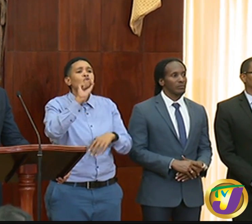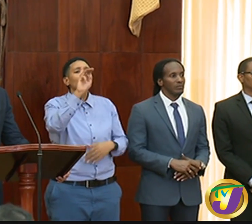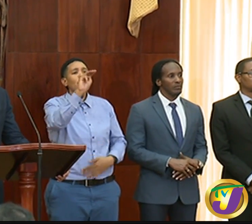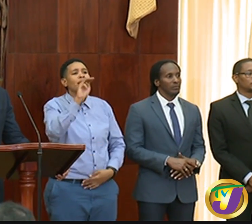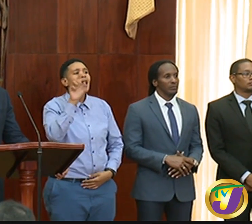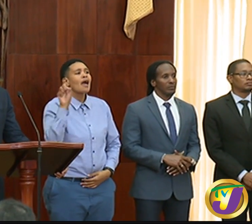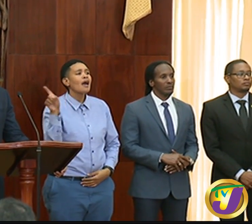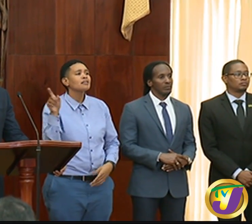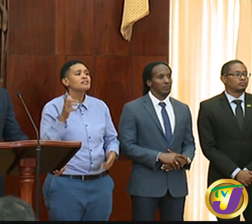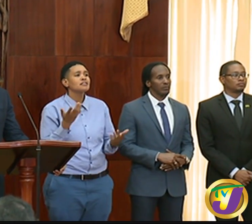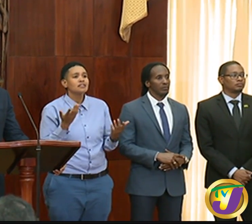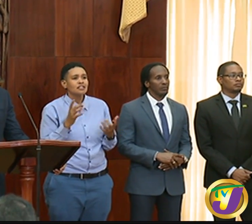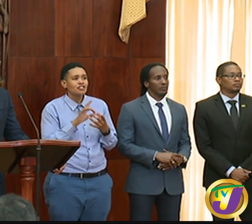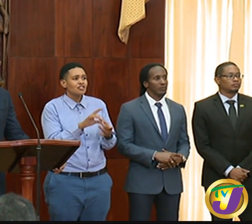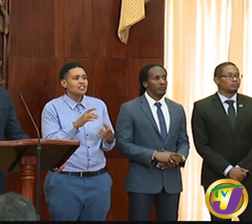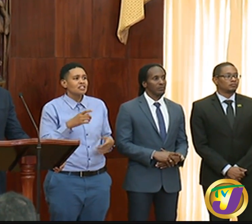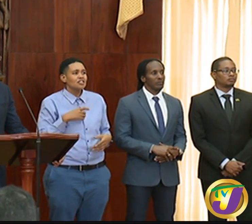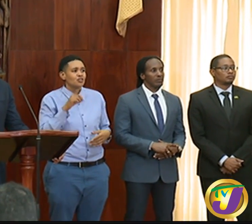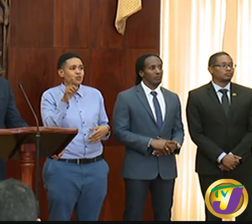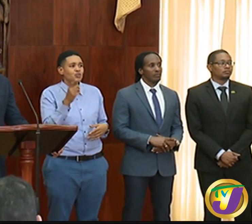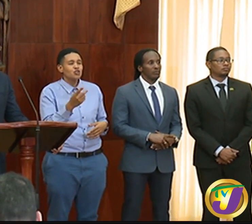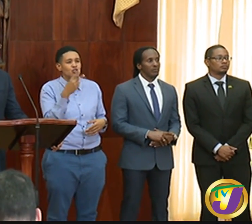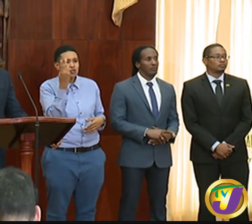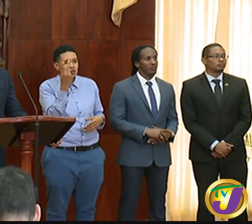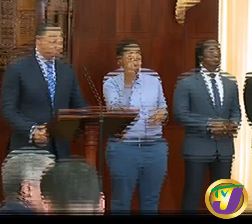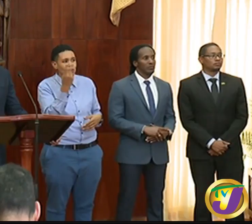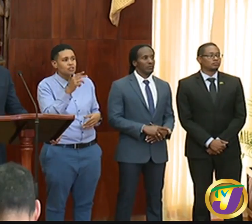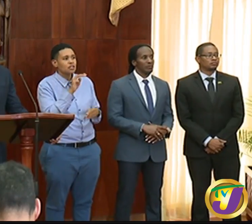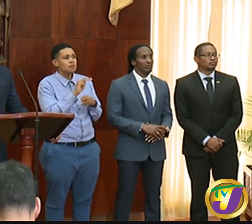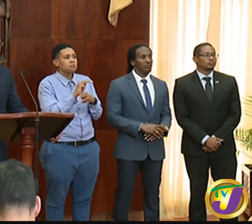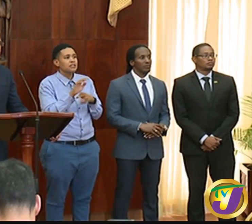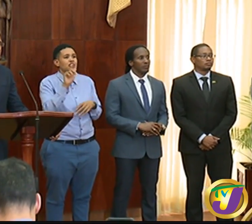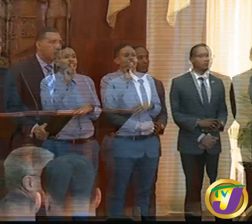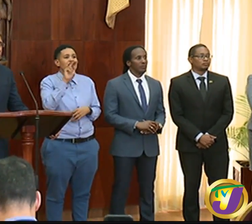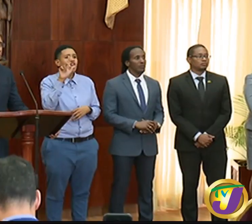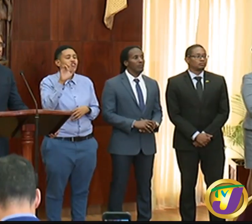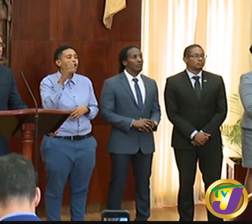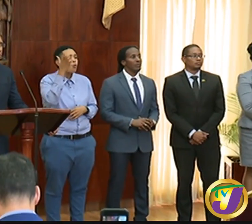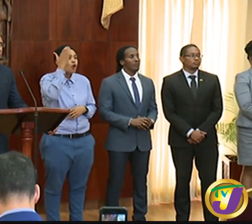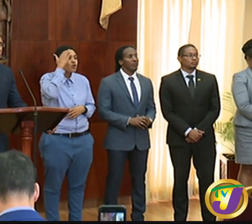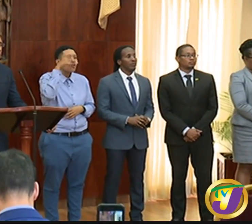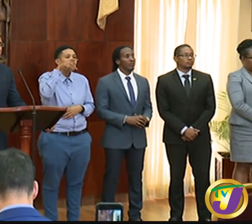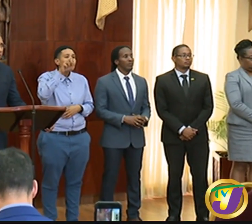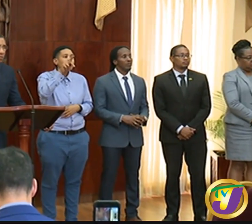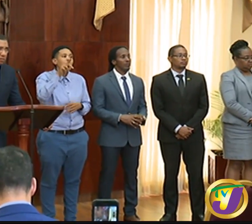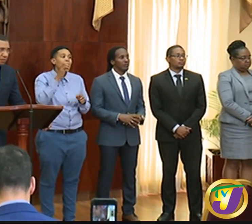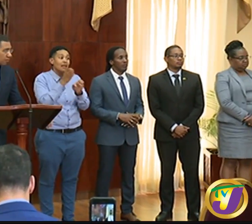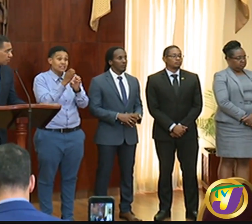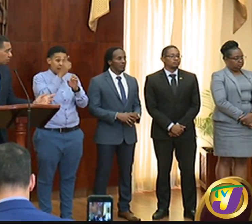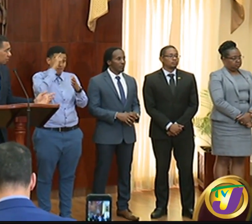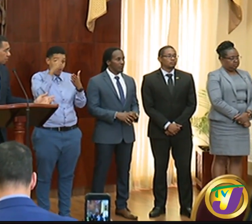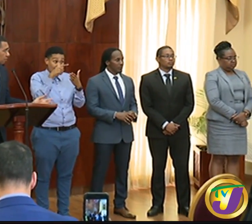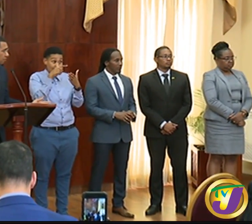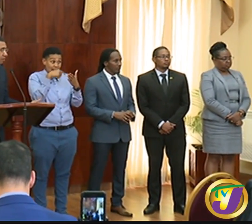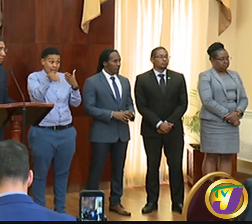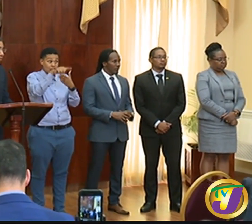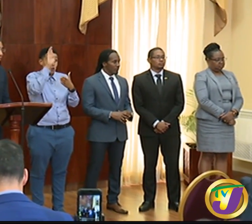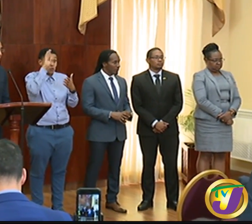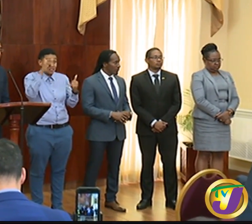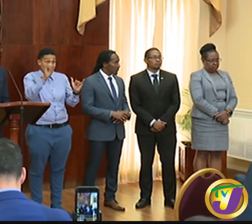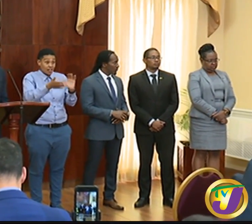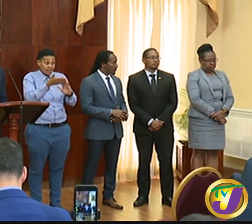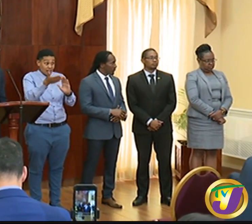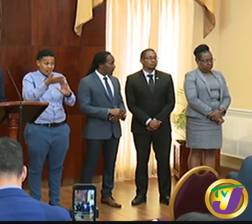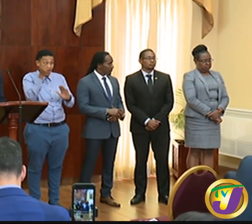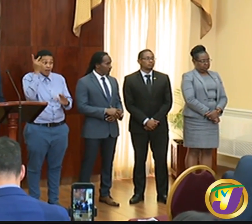media asking questions as well. I'll just encapsulate two. Minister Terrelong, they really want to know if the PEP exam scheduled for next week will still be